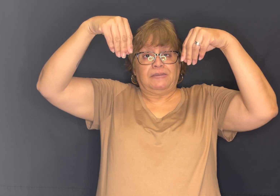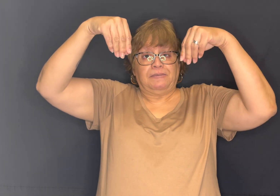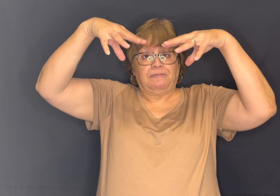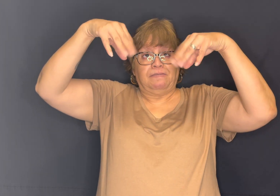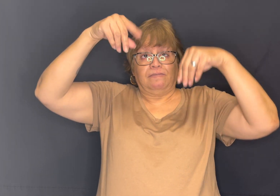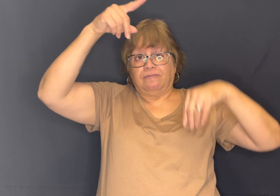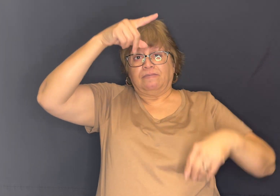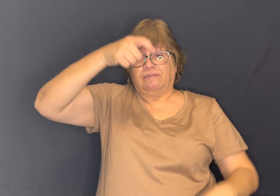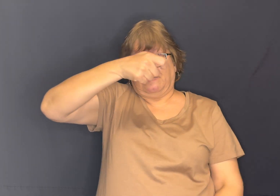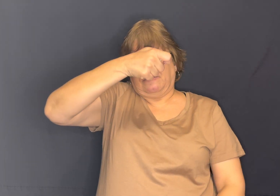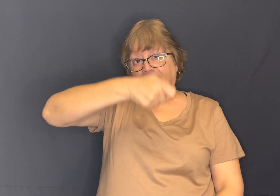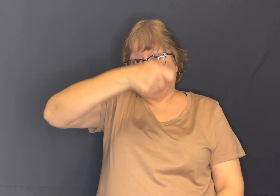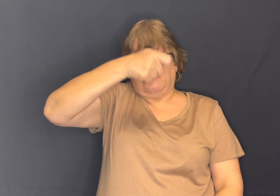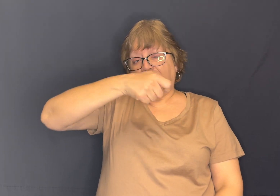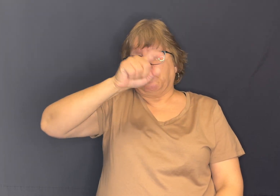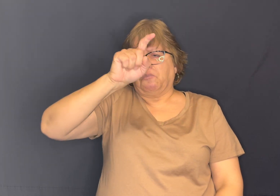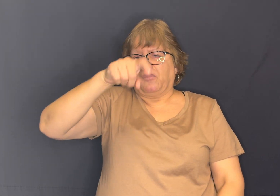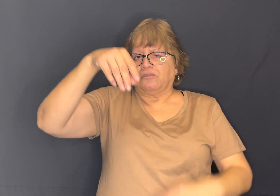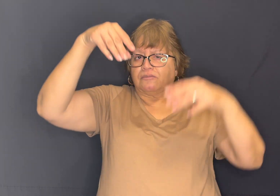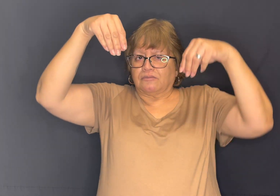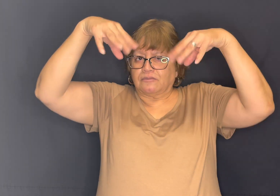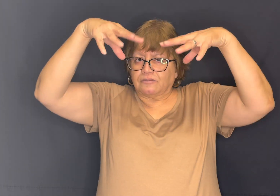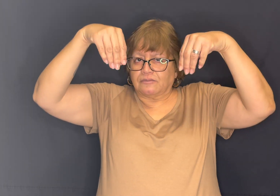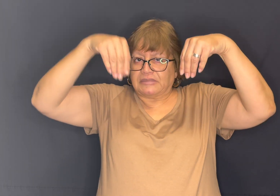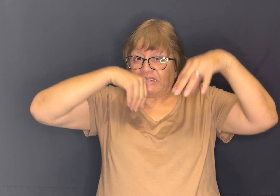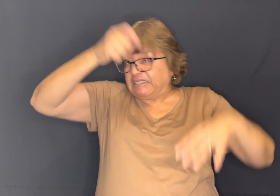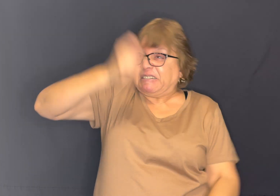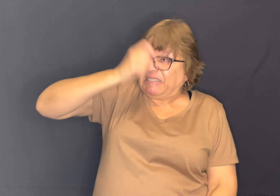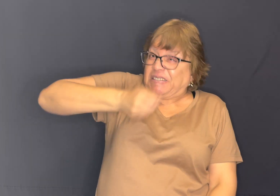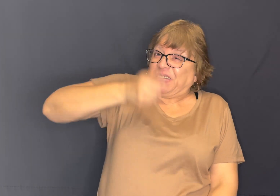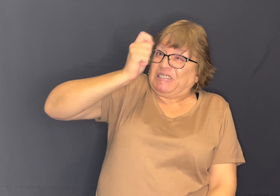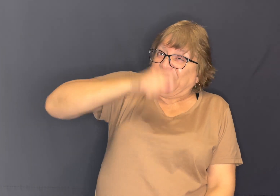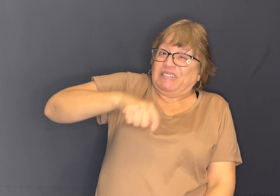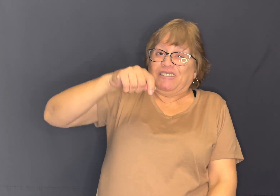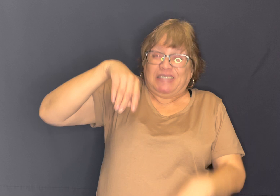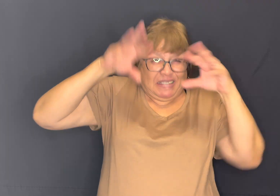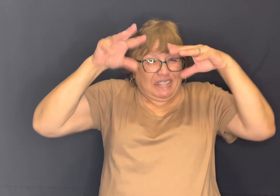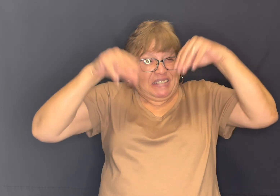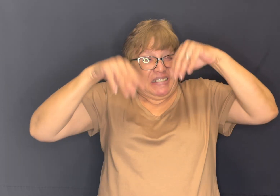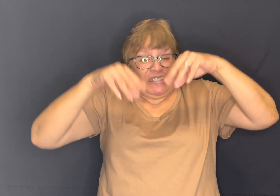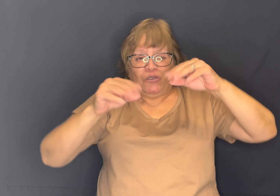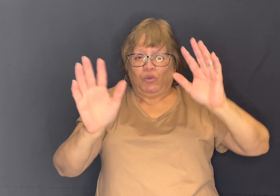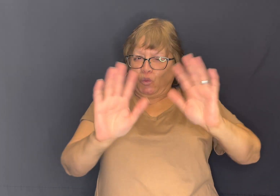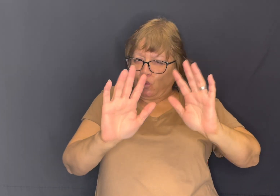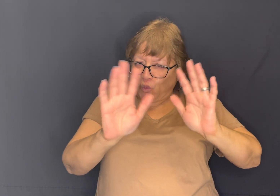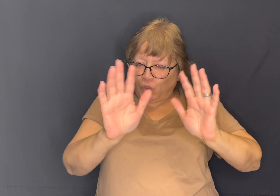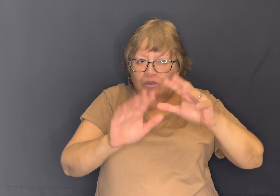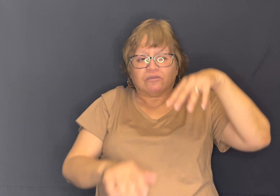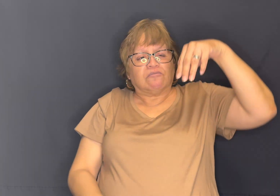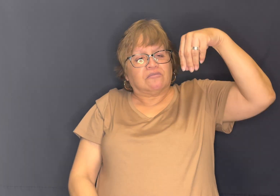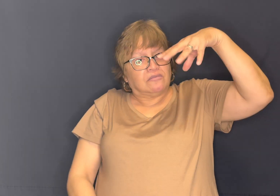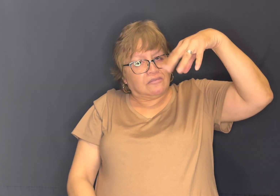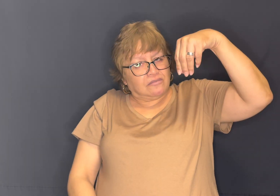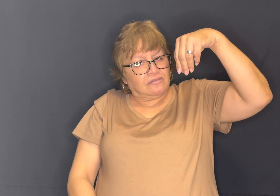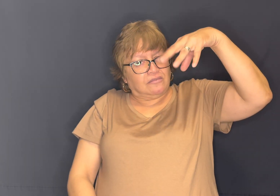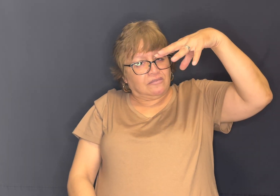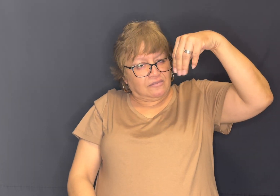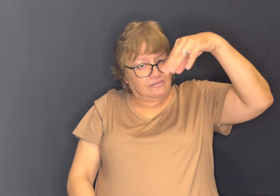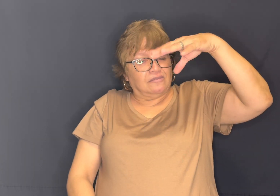not hard. You can also flick the lights, just turn them on and off. Now make sure that you're not turning the lights on and off like a strobe light, just